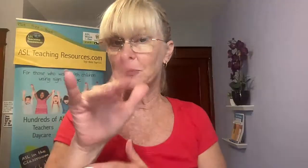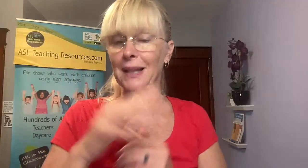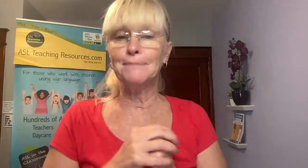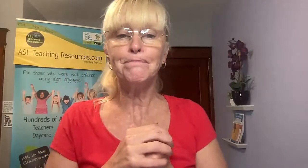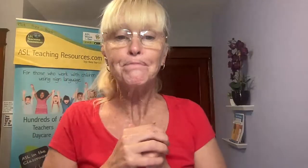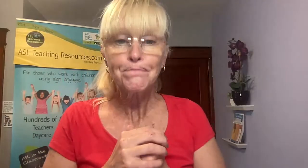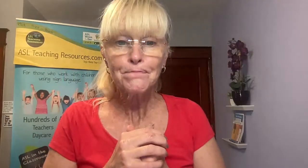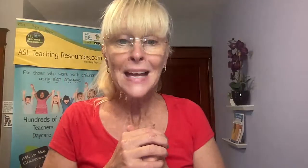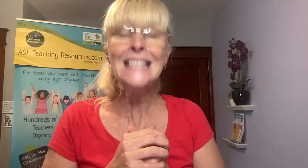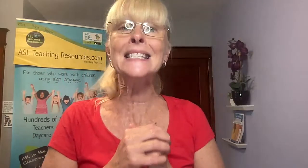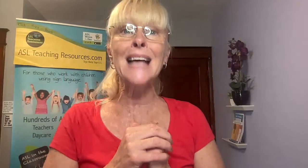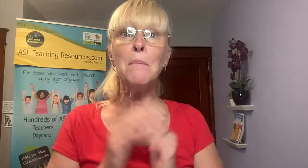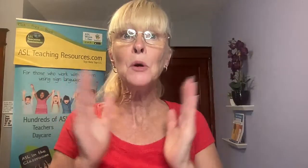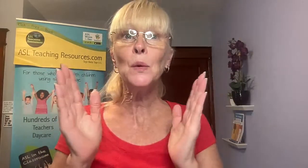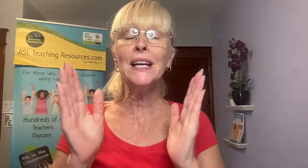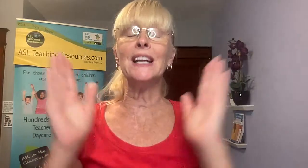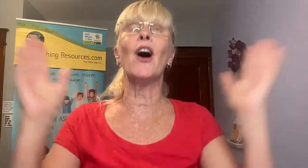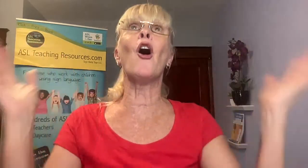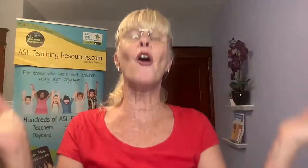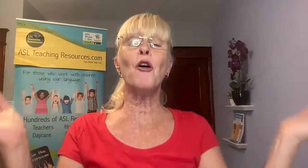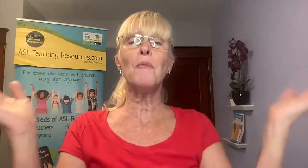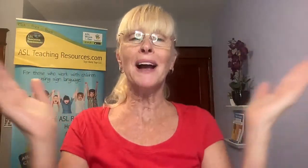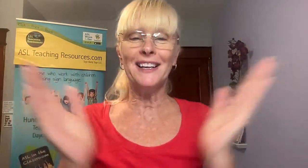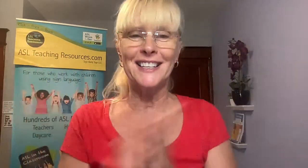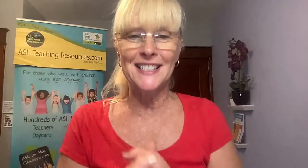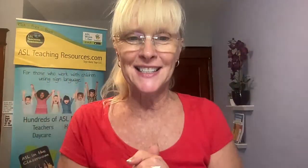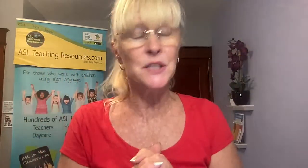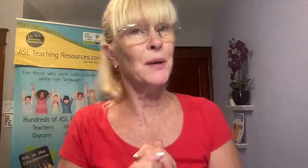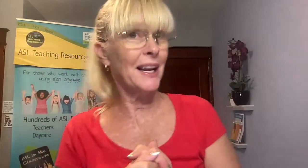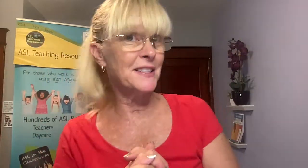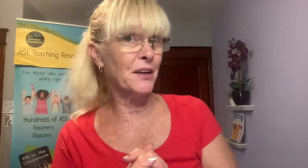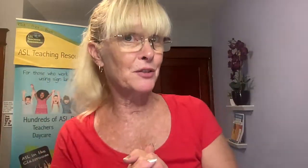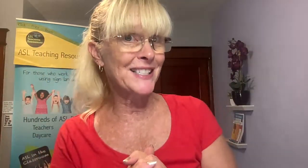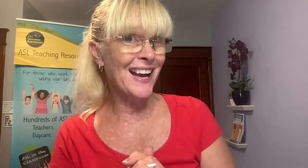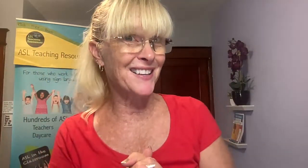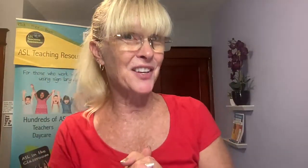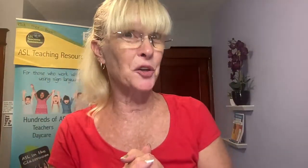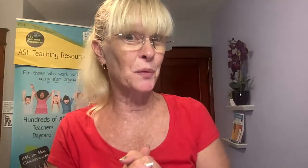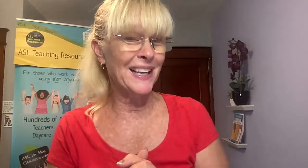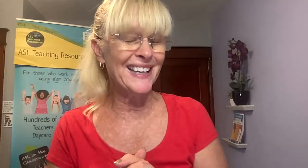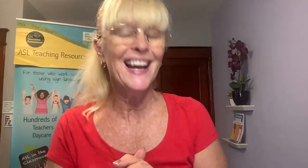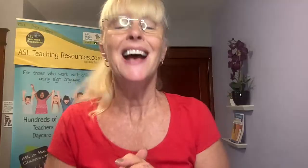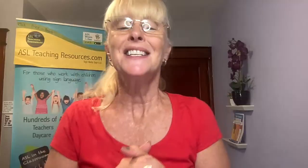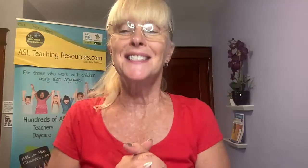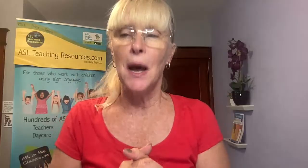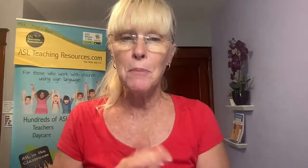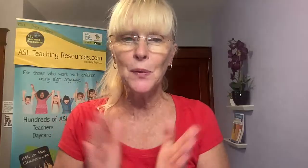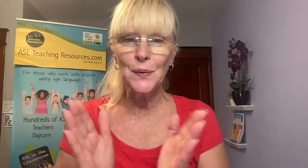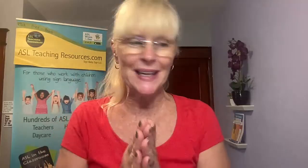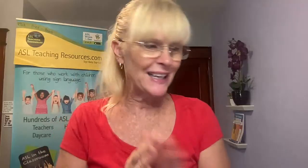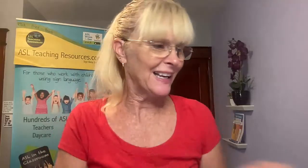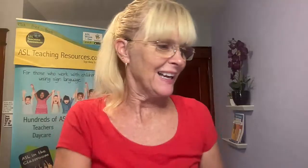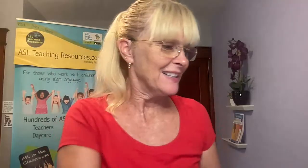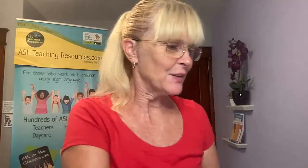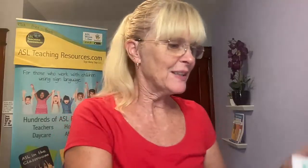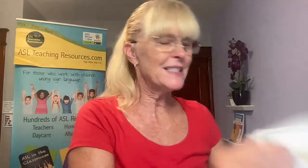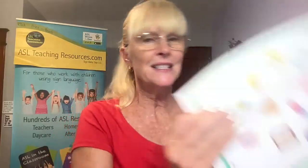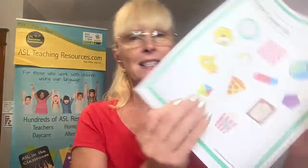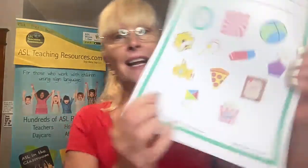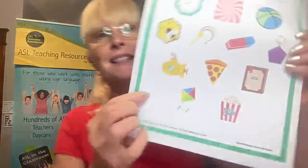it. Submarine. Oh my goodness. This one has several signs. Are you ready? Submarine. So this is the next